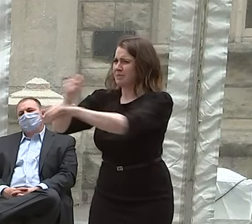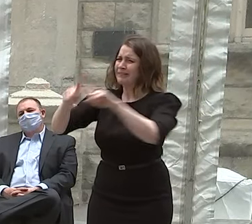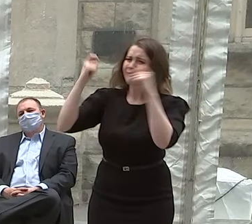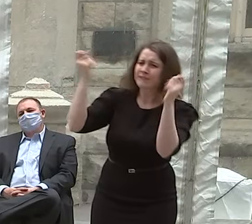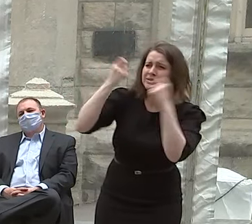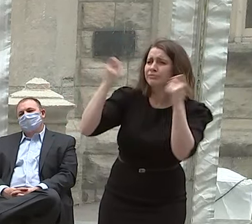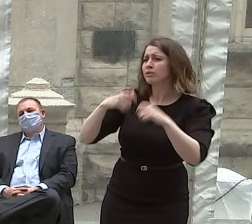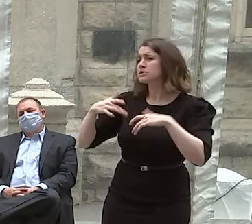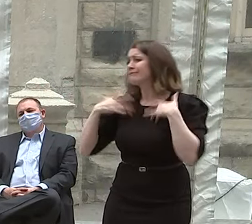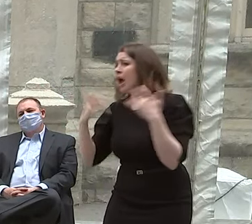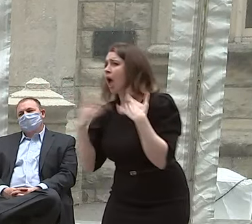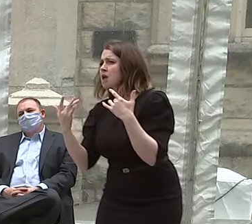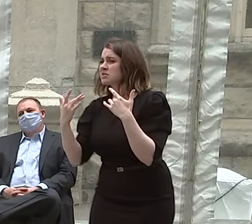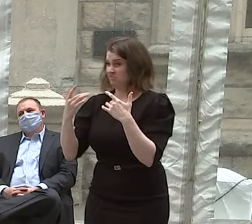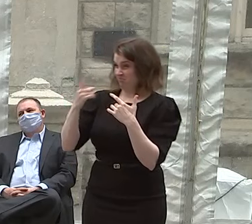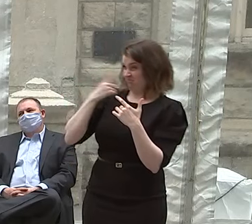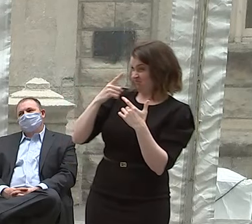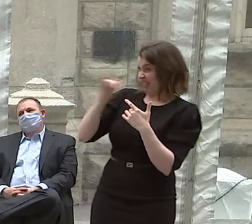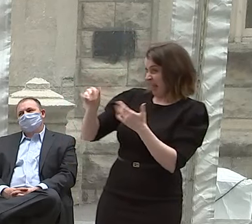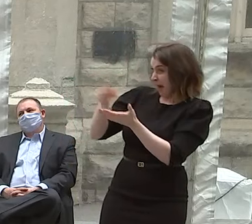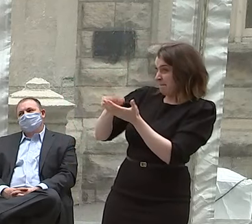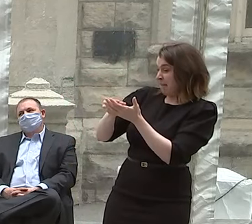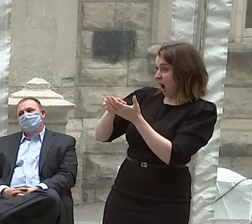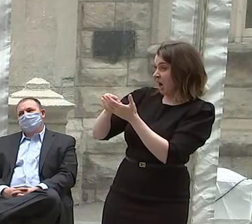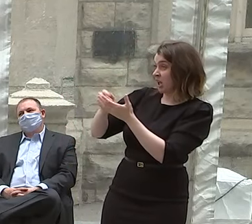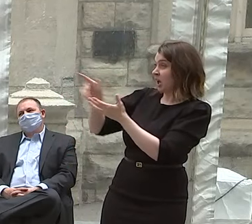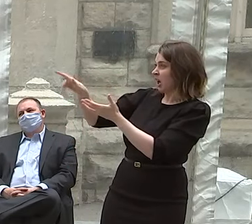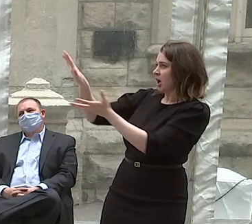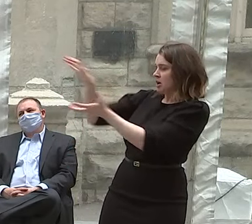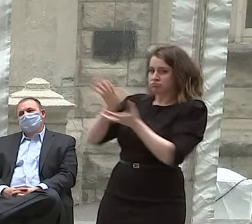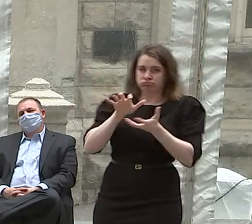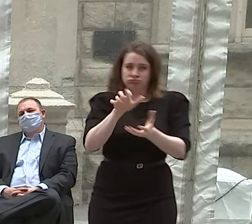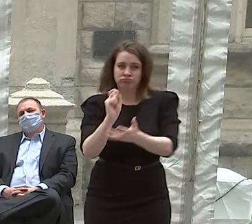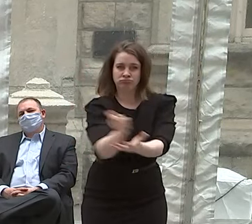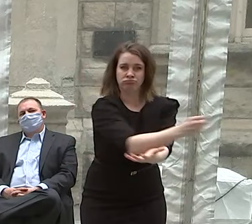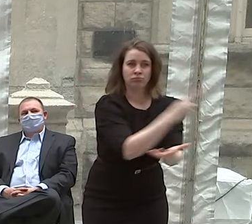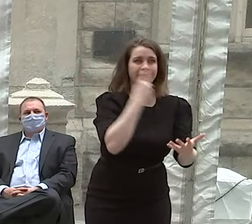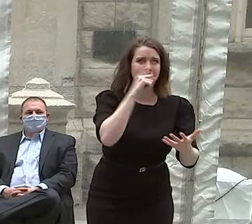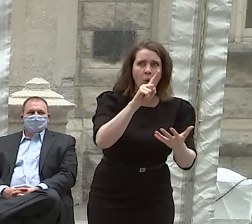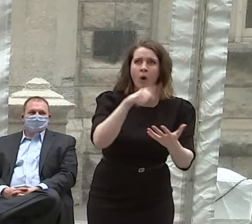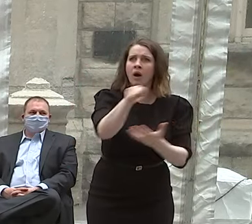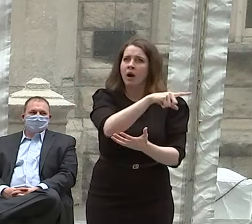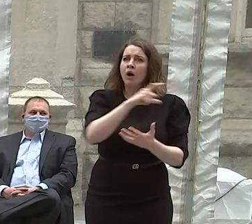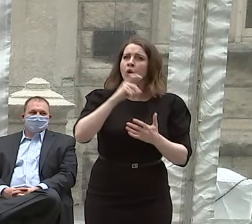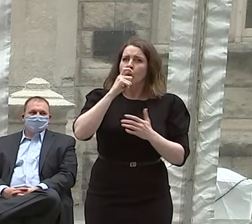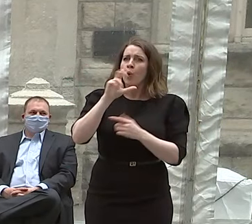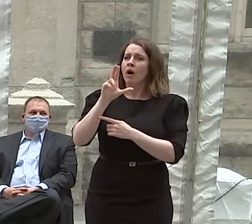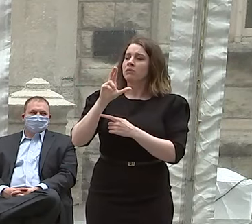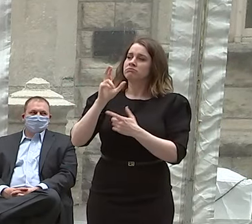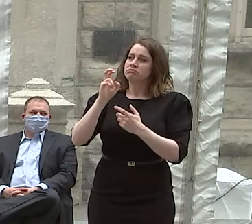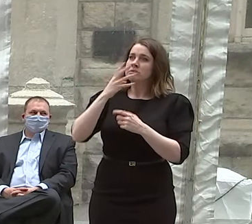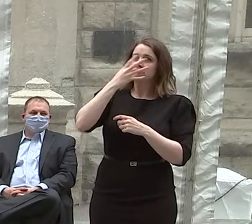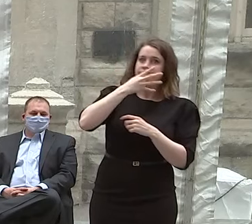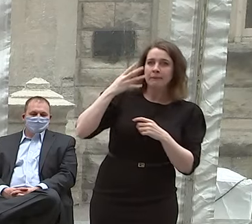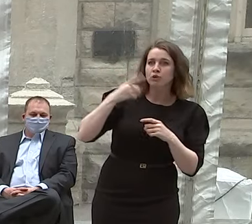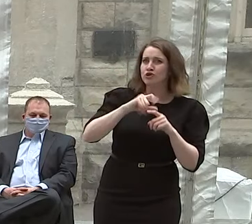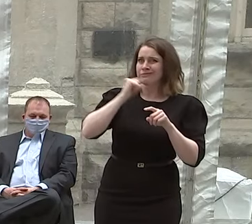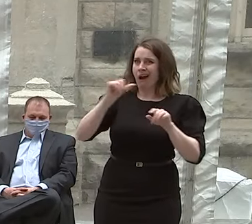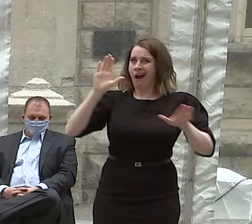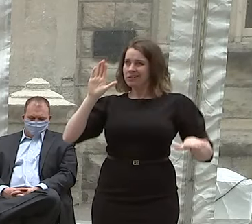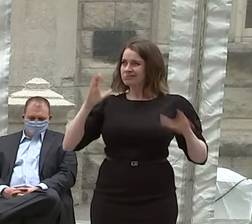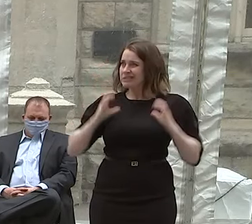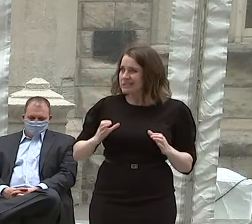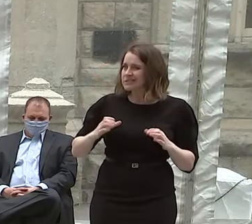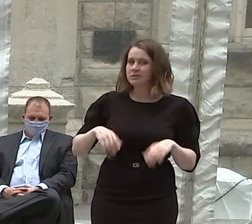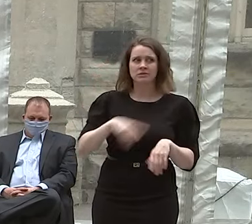respond? Well, look, I've made no mistake about the fact that we absolutely need to be supporting our immigrant